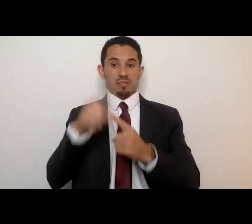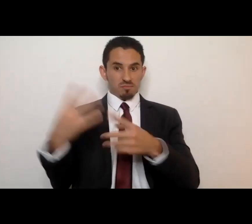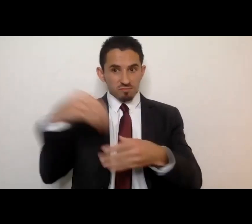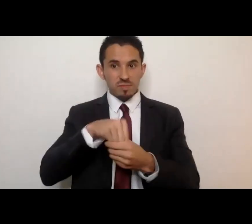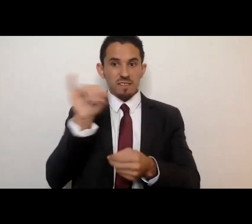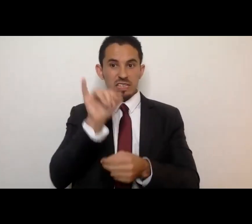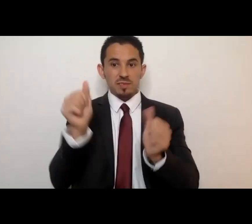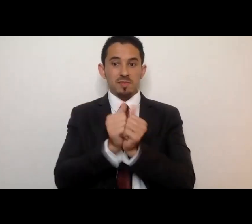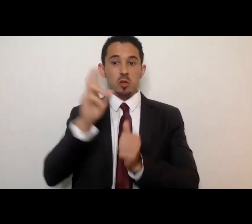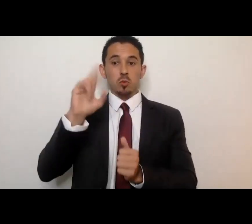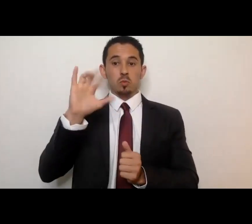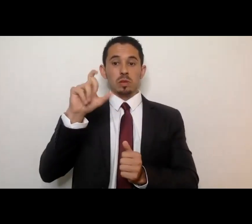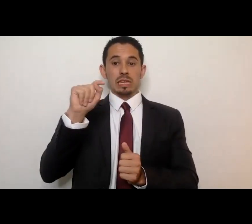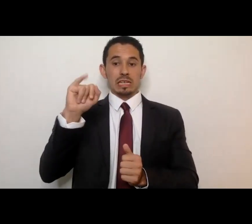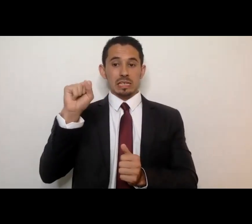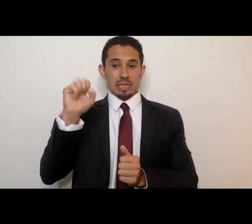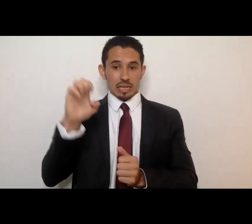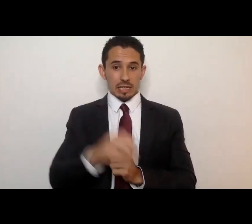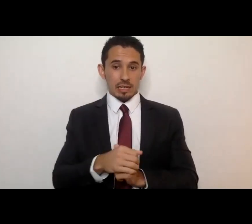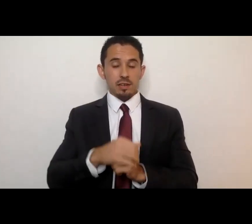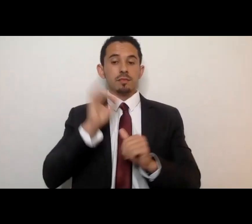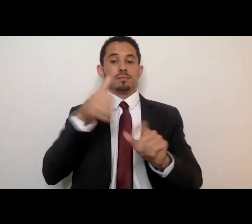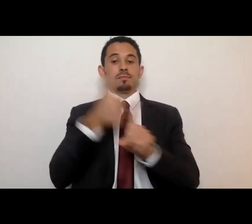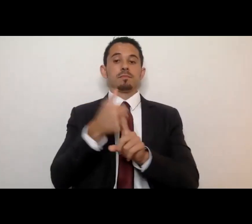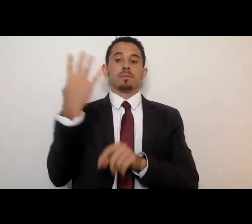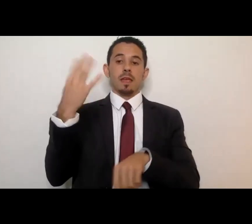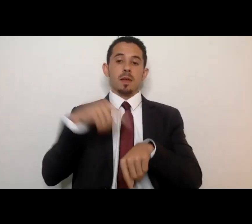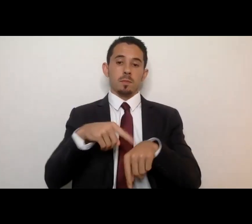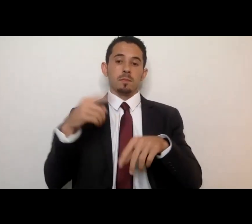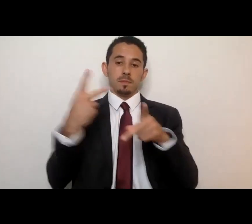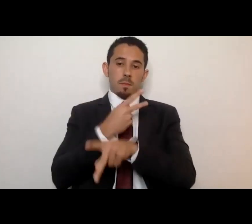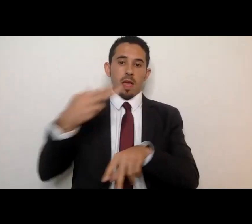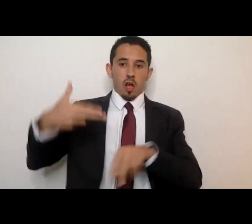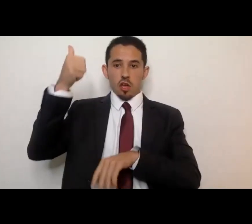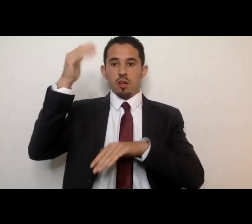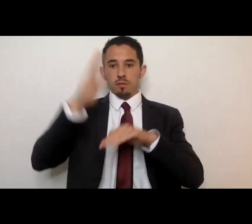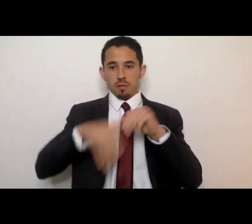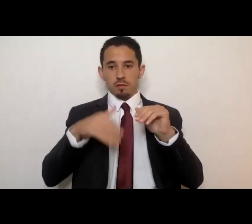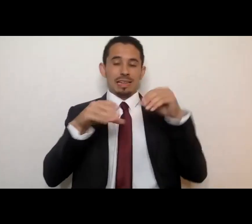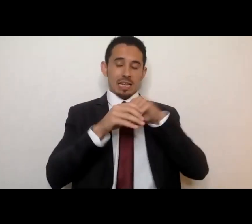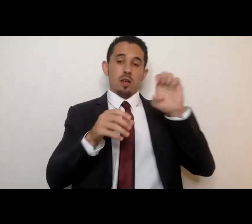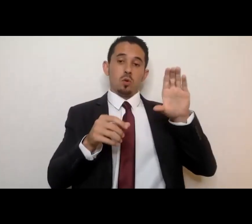there's a 4 times greater chance of finding a tick infected with rickettsia